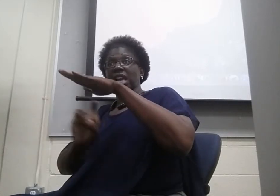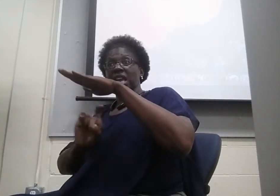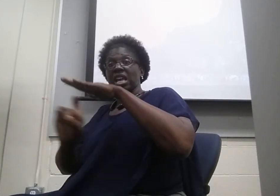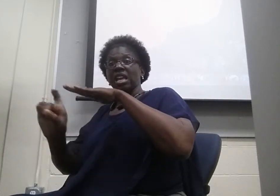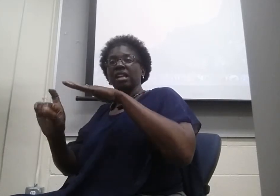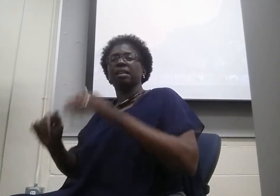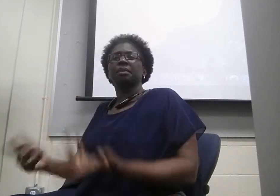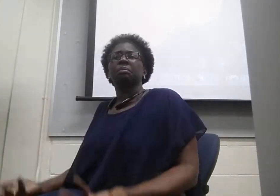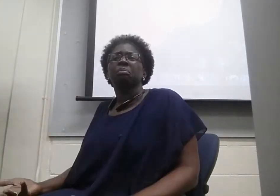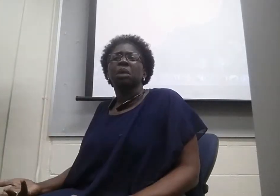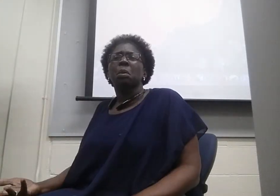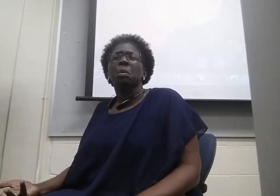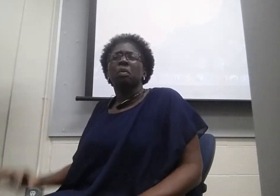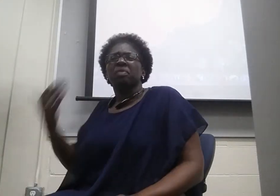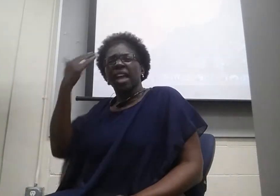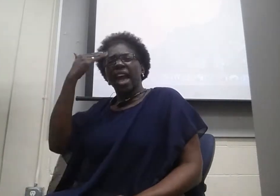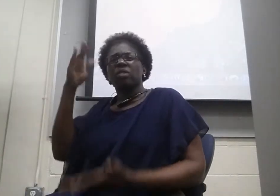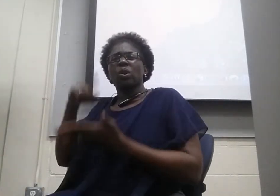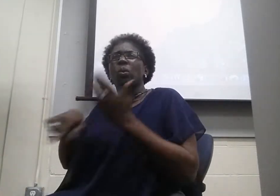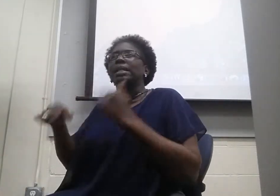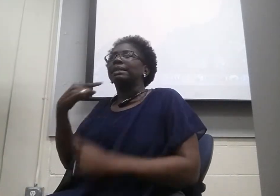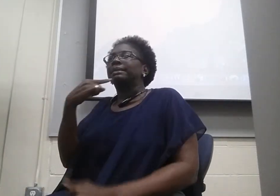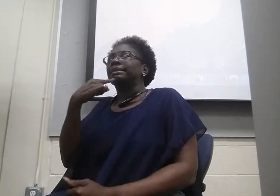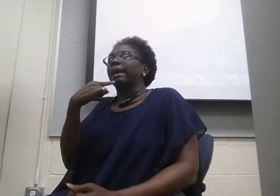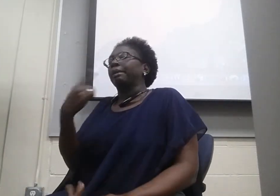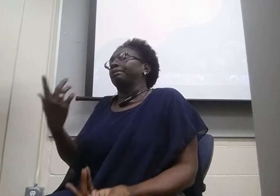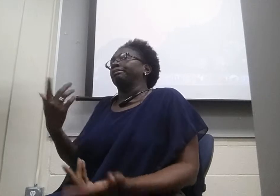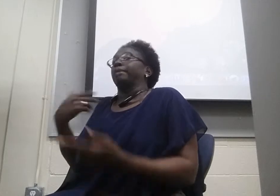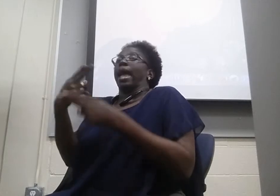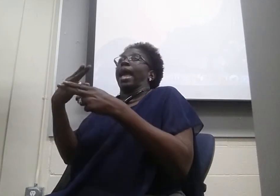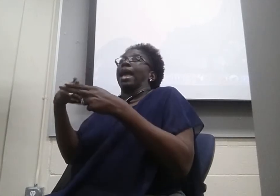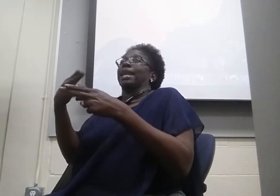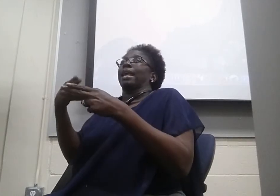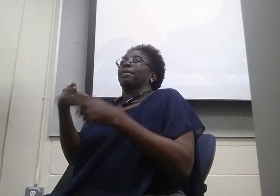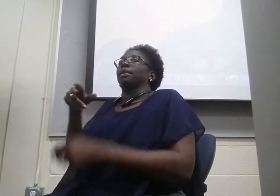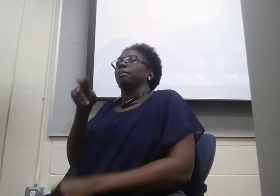I don't know what to call them. I call them nonsense. They're just a bunch of made up stuff, okay?